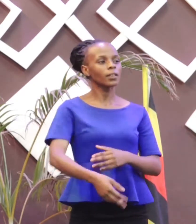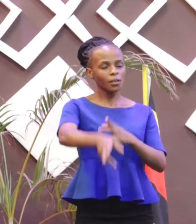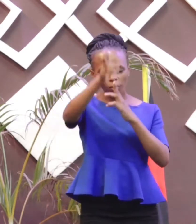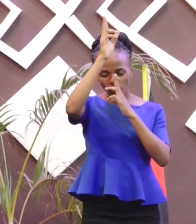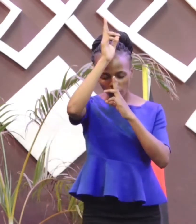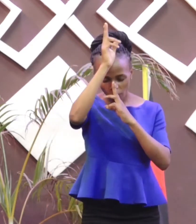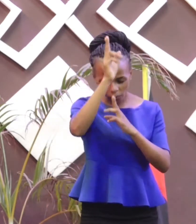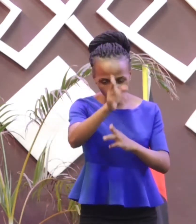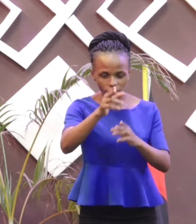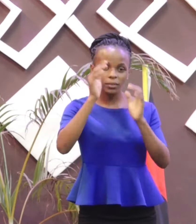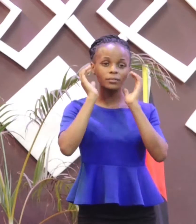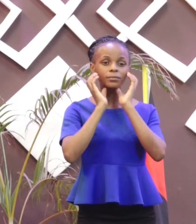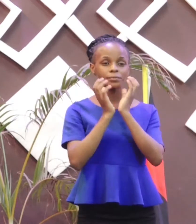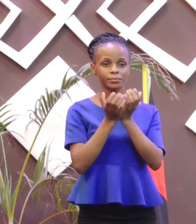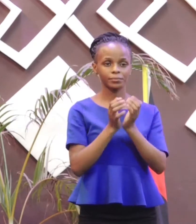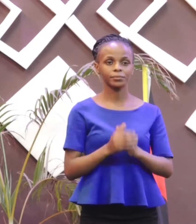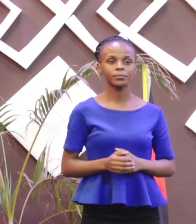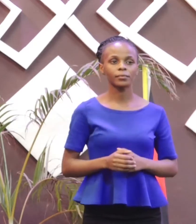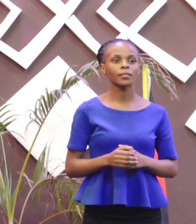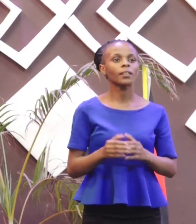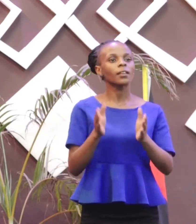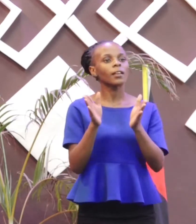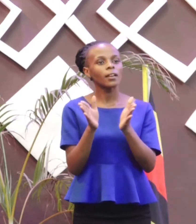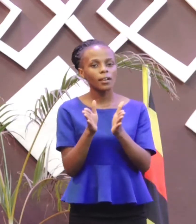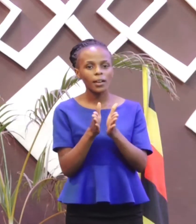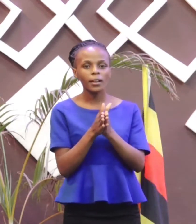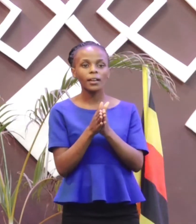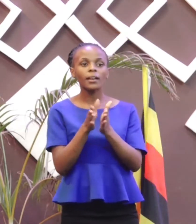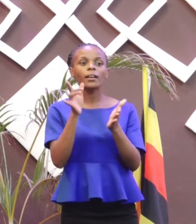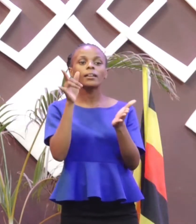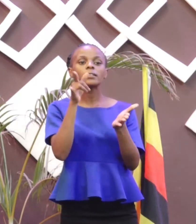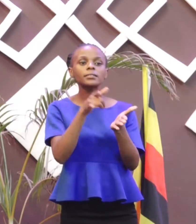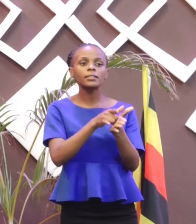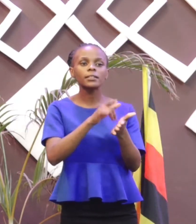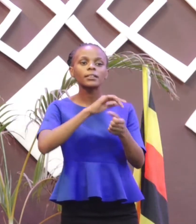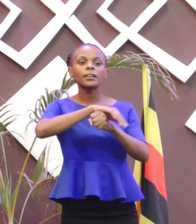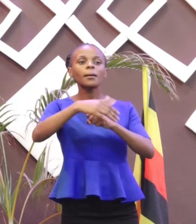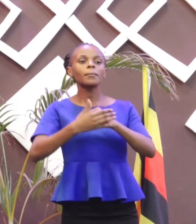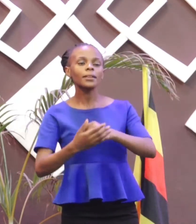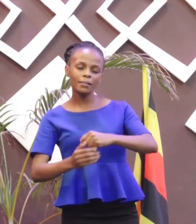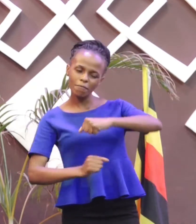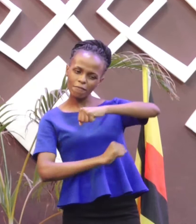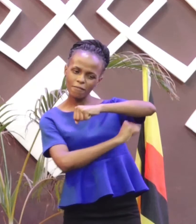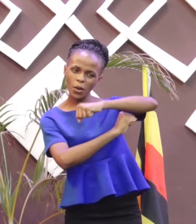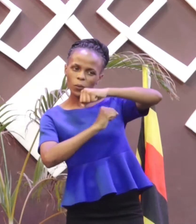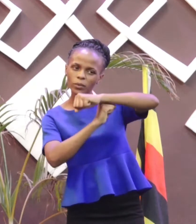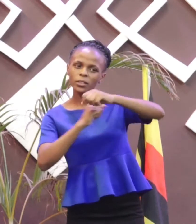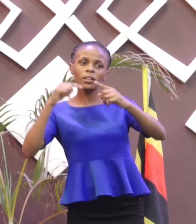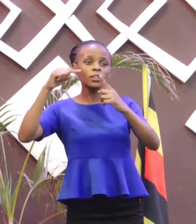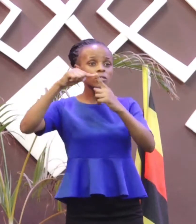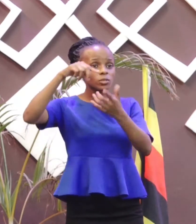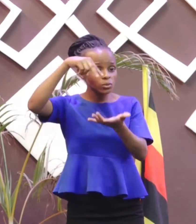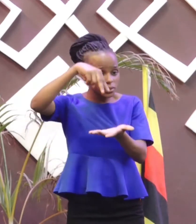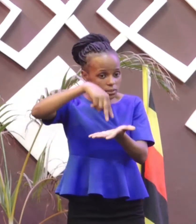Moses. Yamussaamu ekitiibwa. And that gave him ground to be able to stand when his